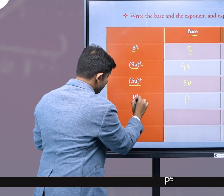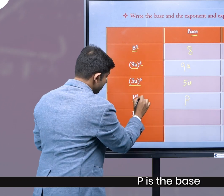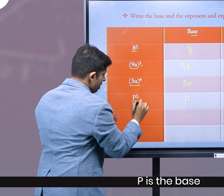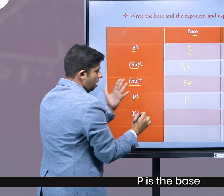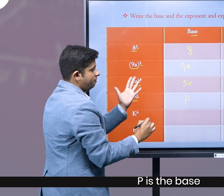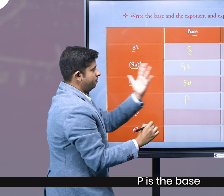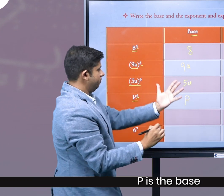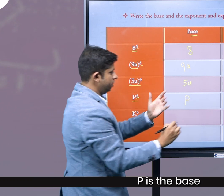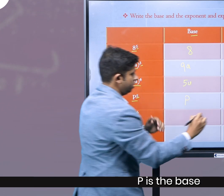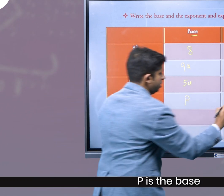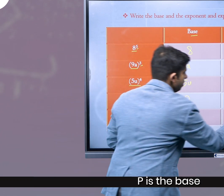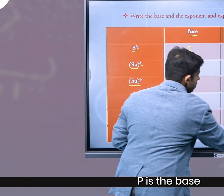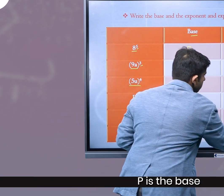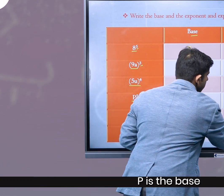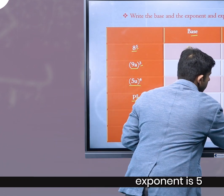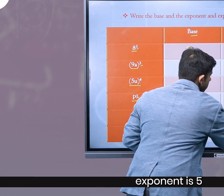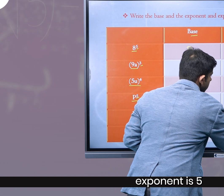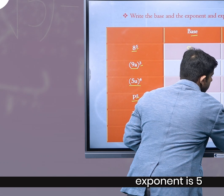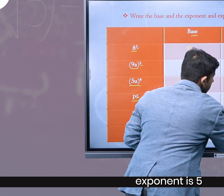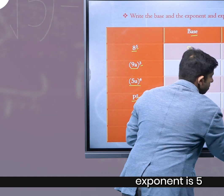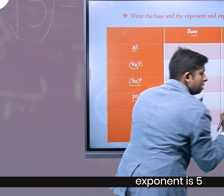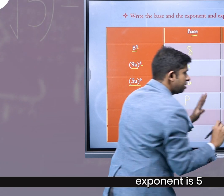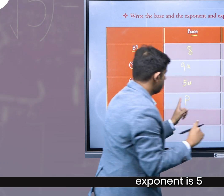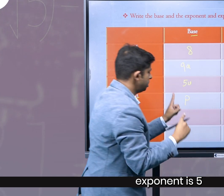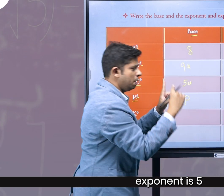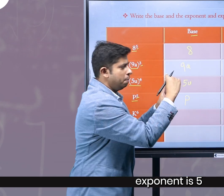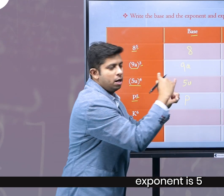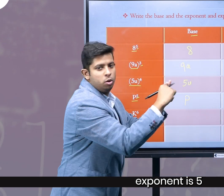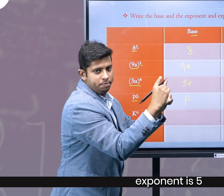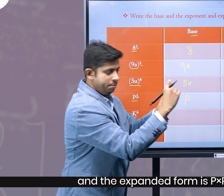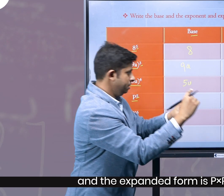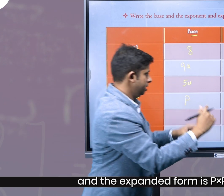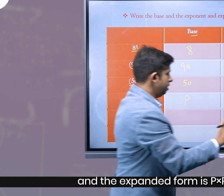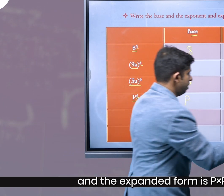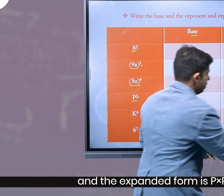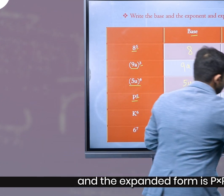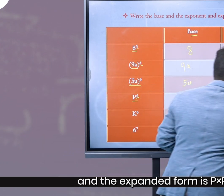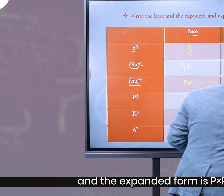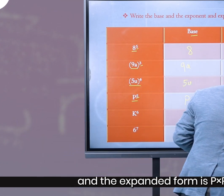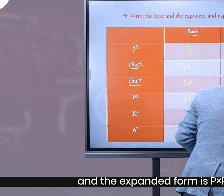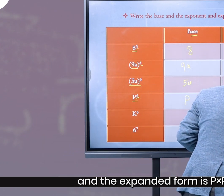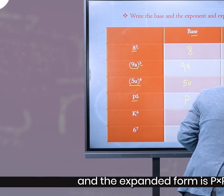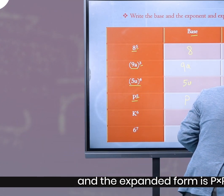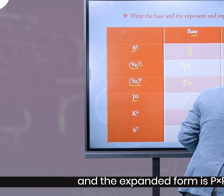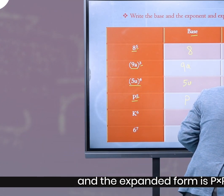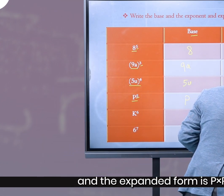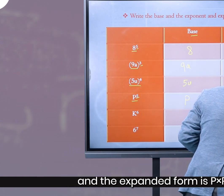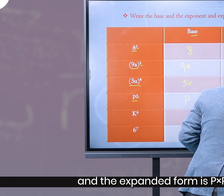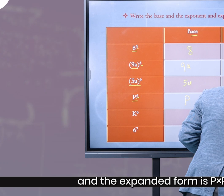P is the base, exponent is 5, and the expanded form is P into P